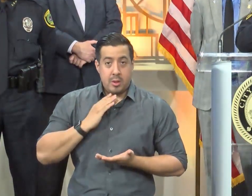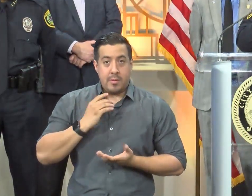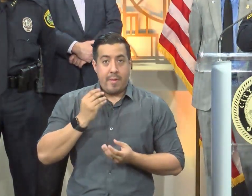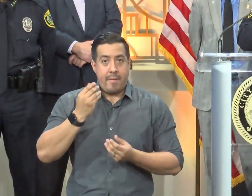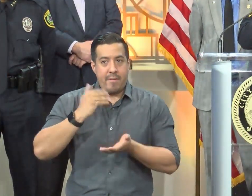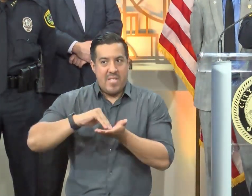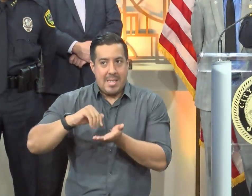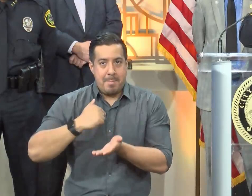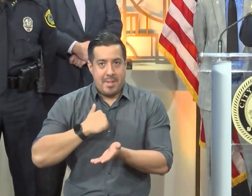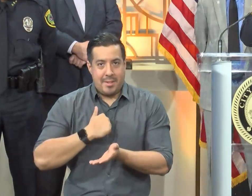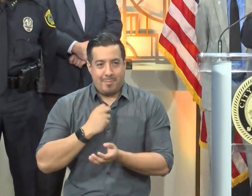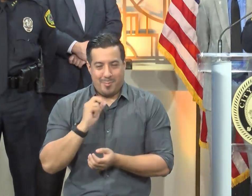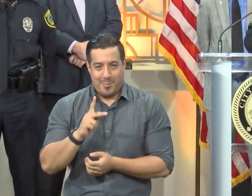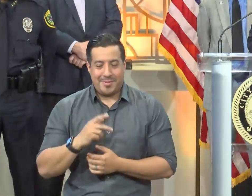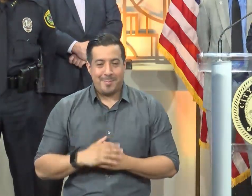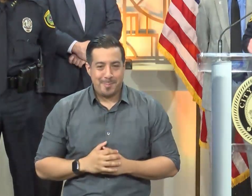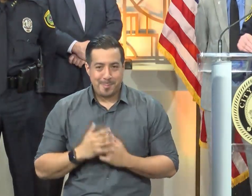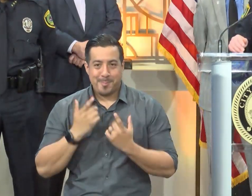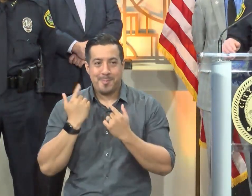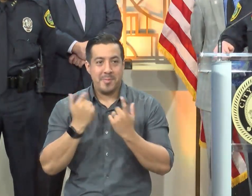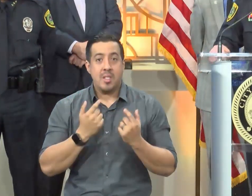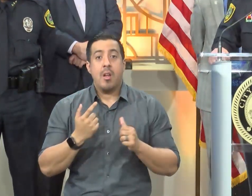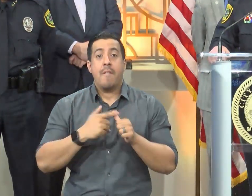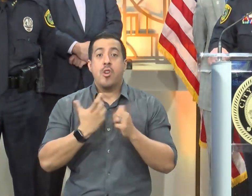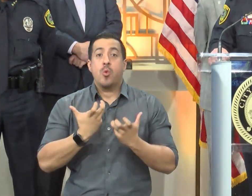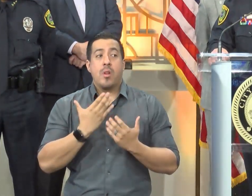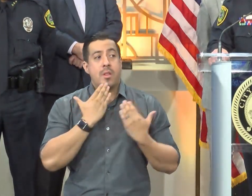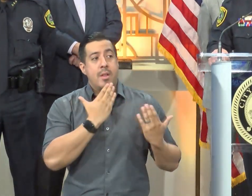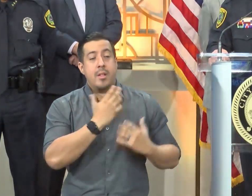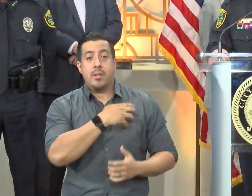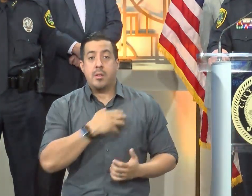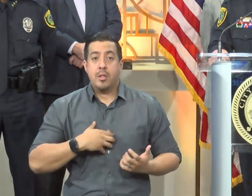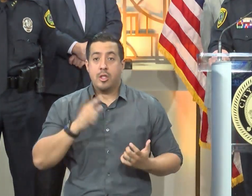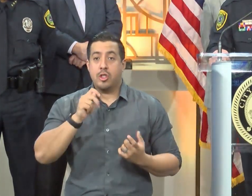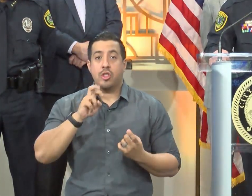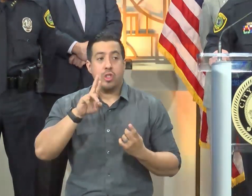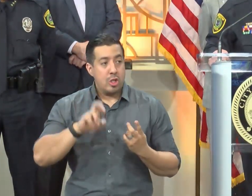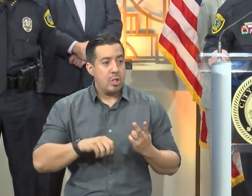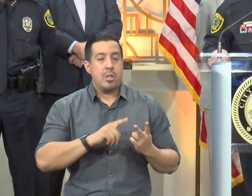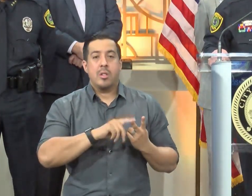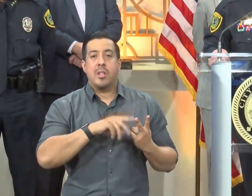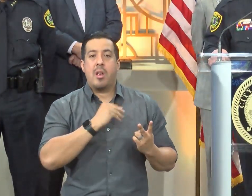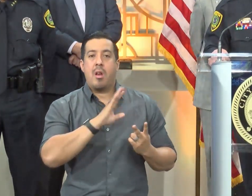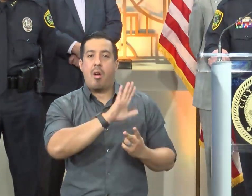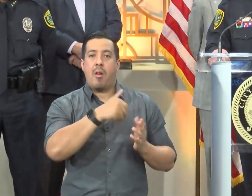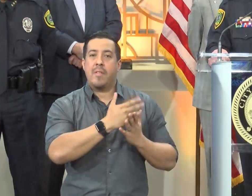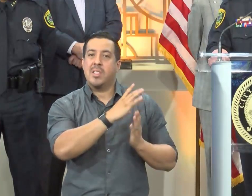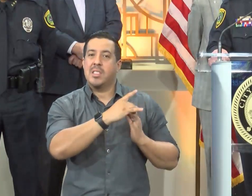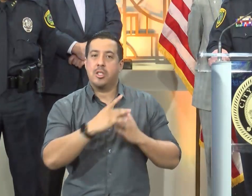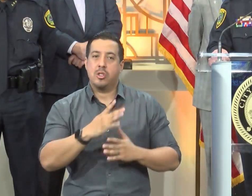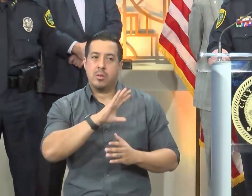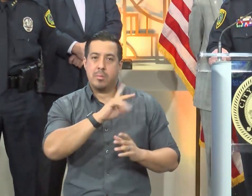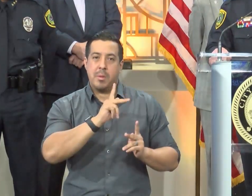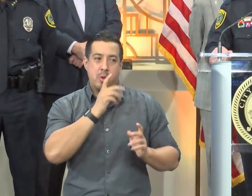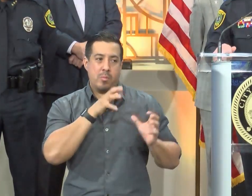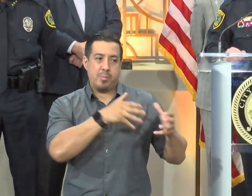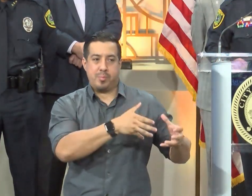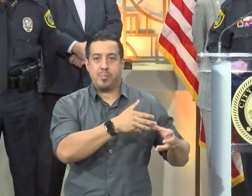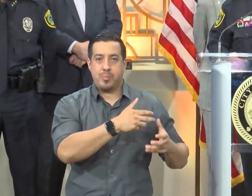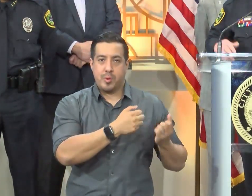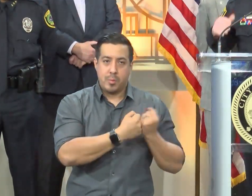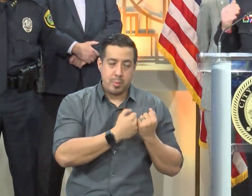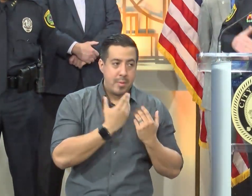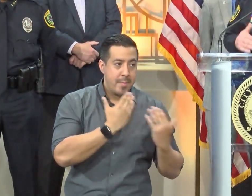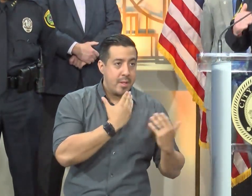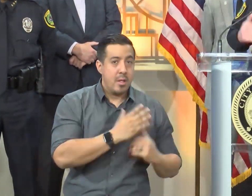that. First, let me say thank you to Mayor Turner and our council colleagues for their leadership and commitment to the city of Houston.